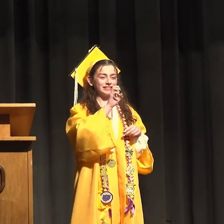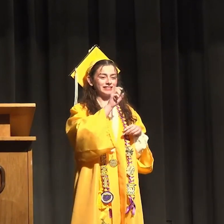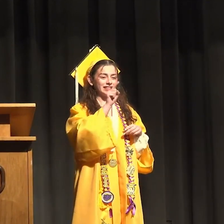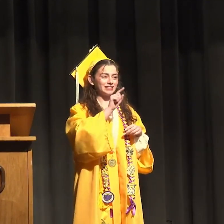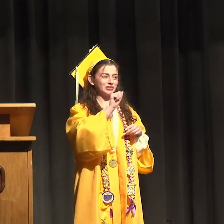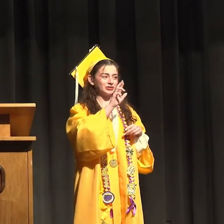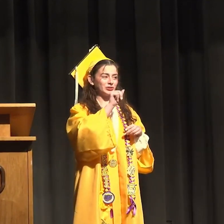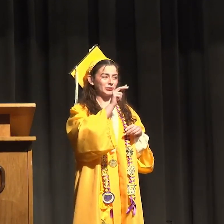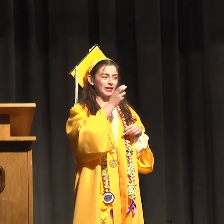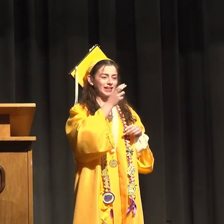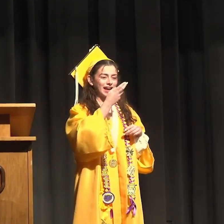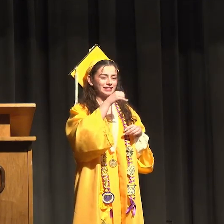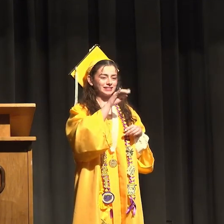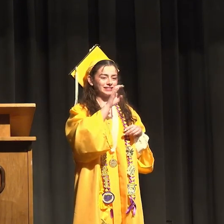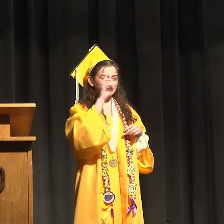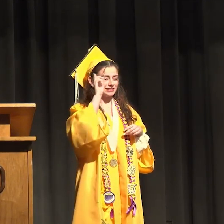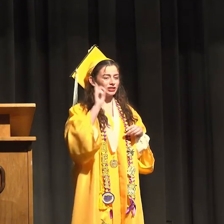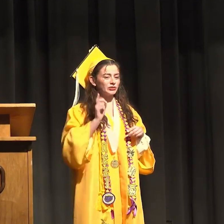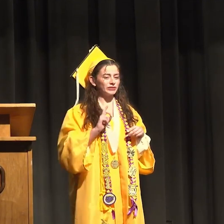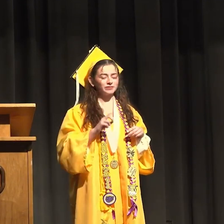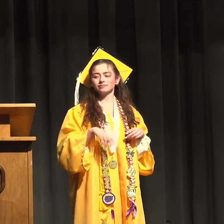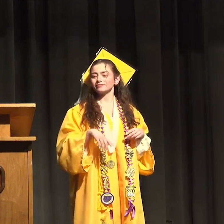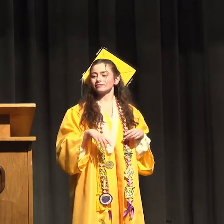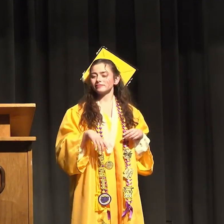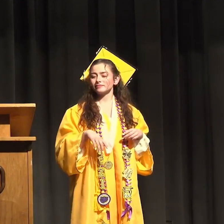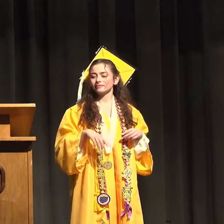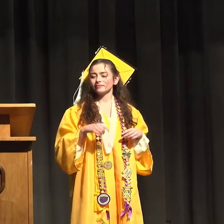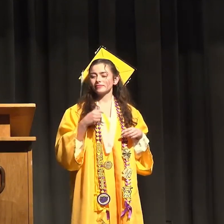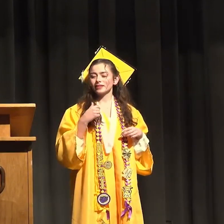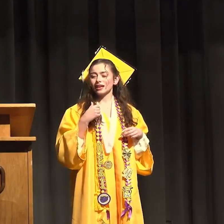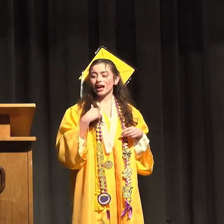Welcome. My name is Desiree Heisen,